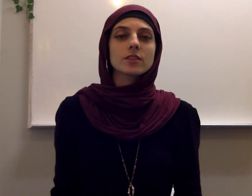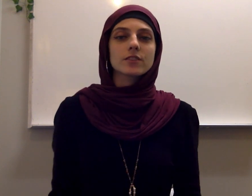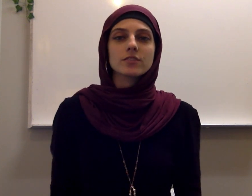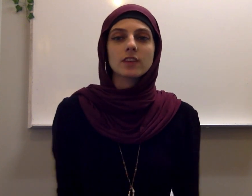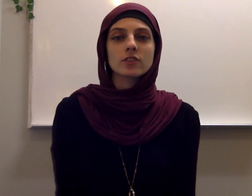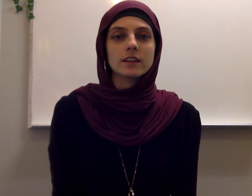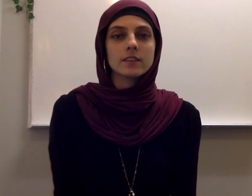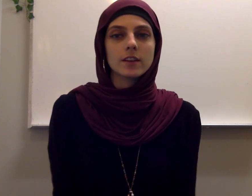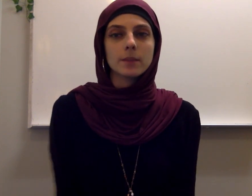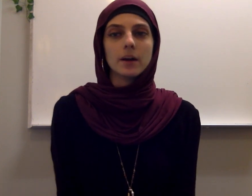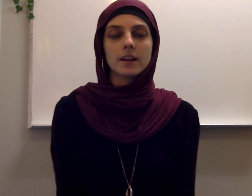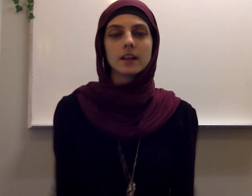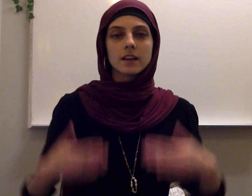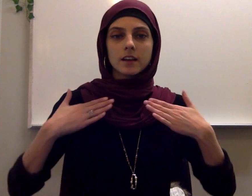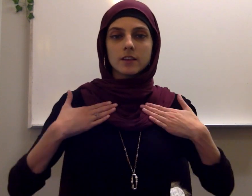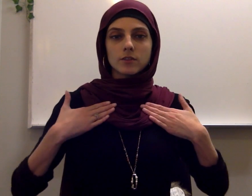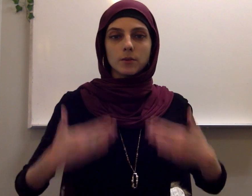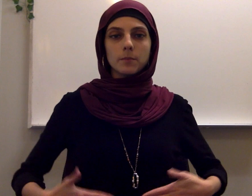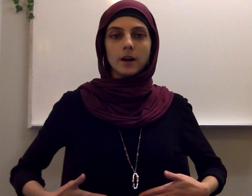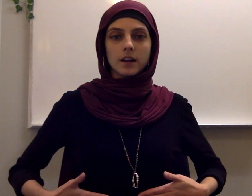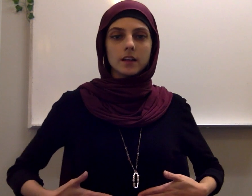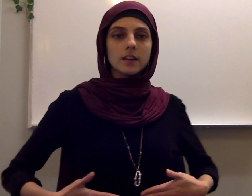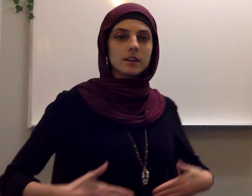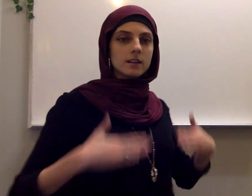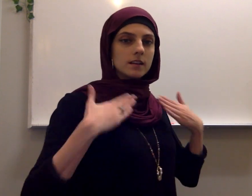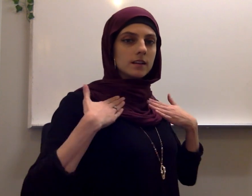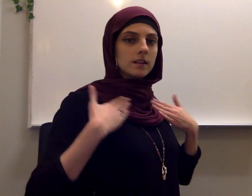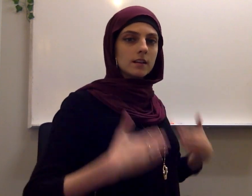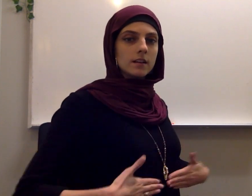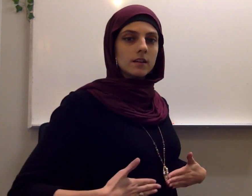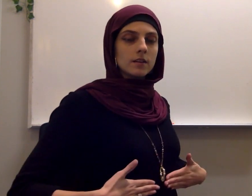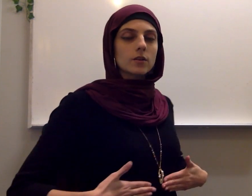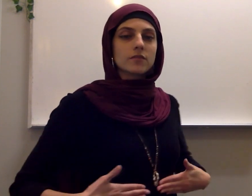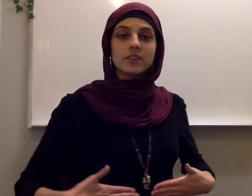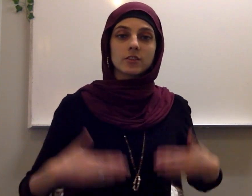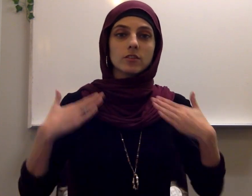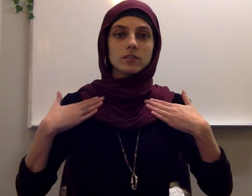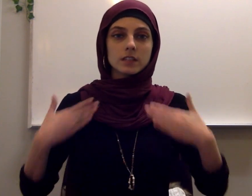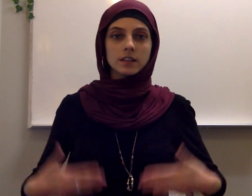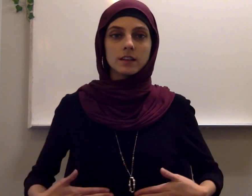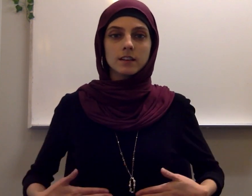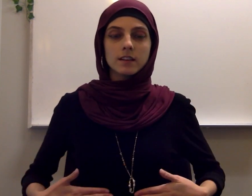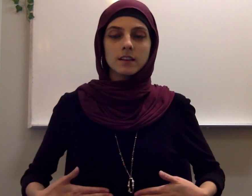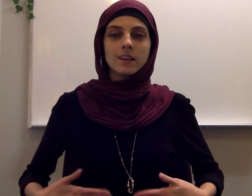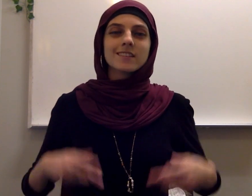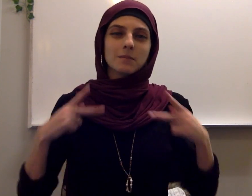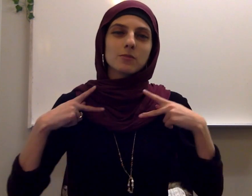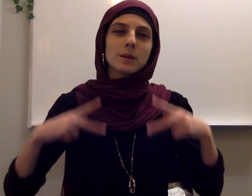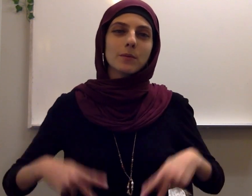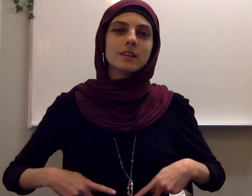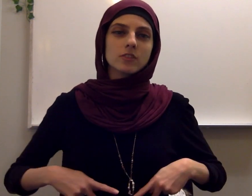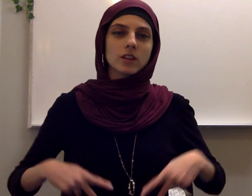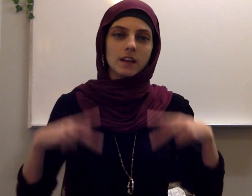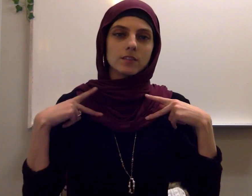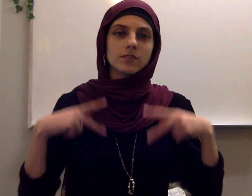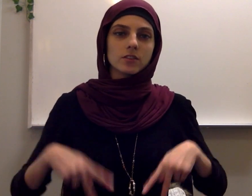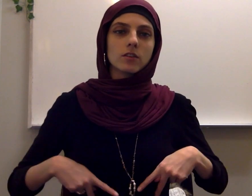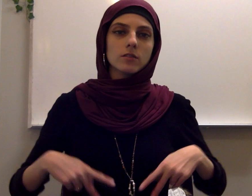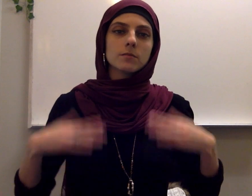first section is on the body. So body or physical. Sometimes people initialize physical, but